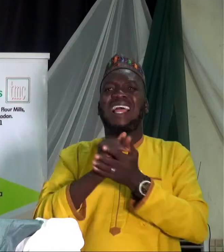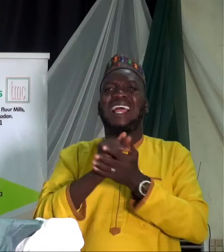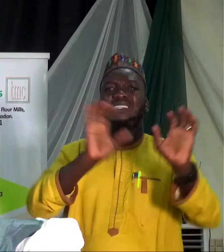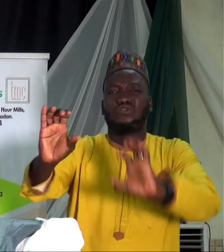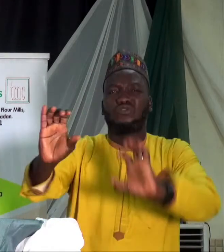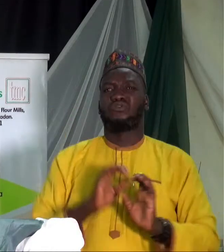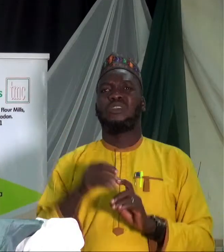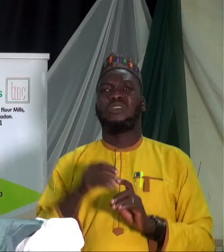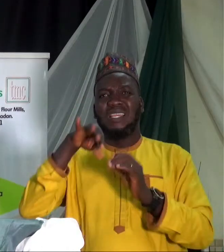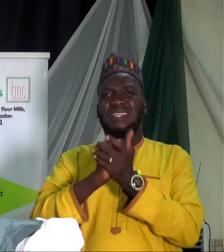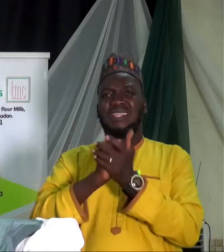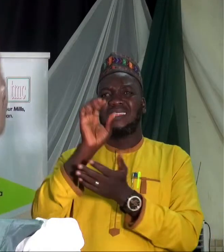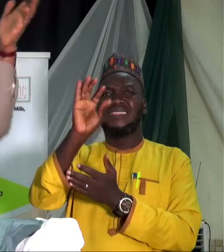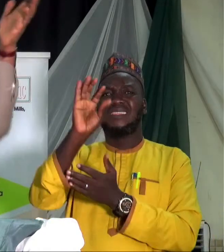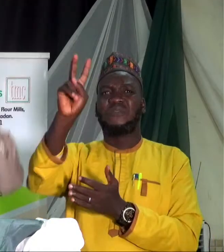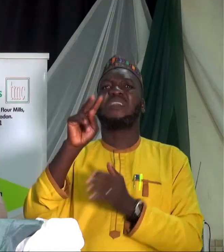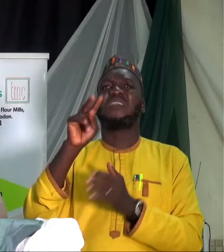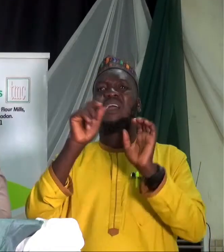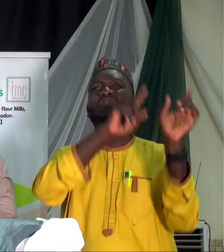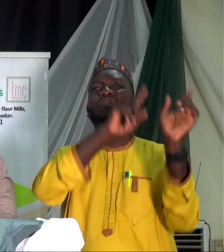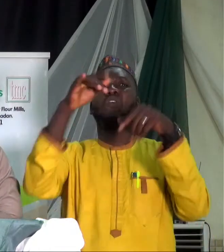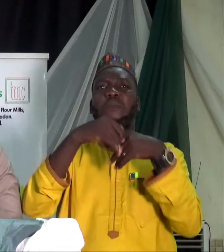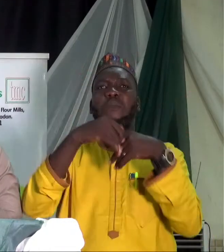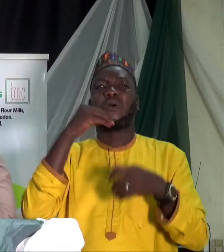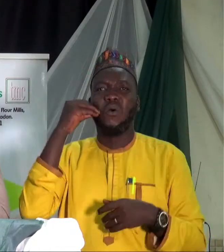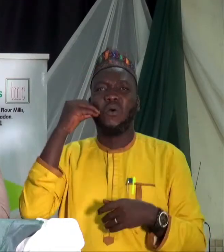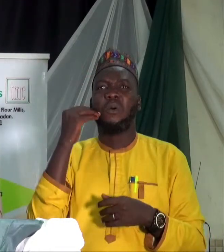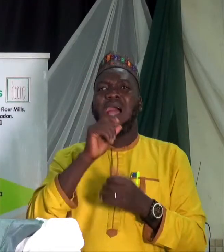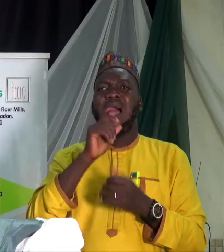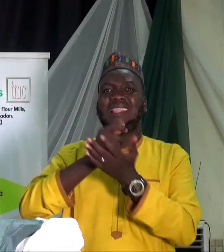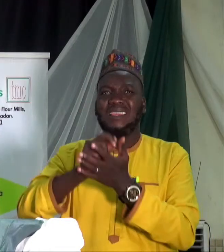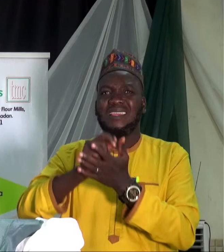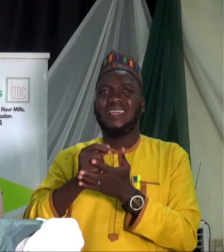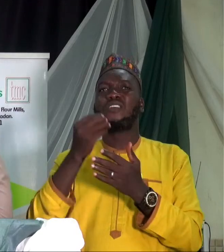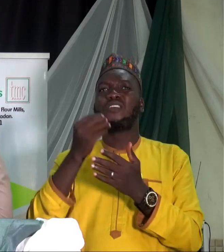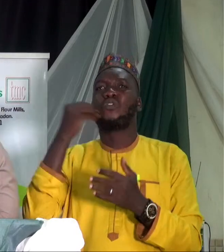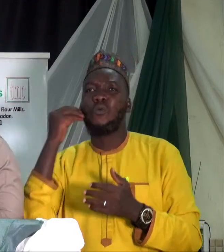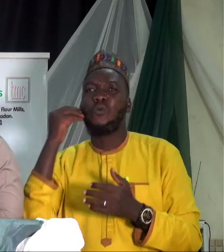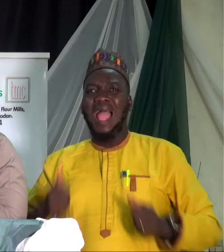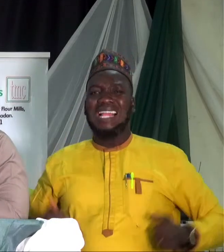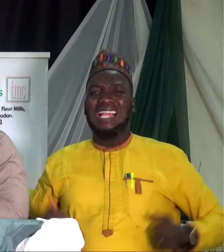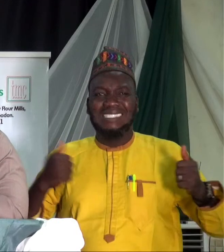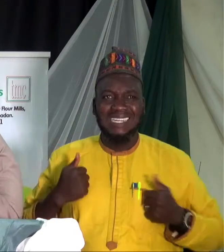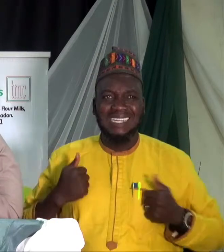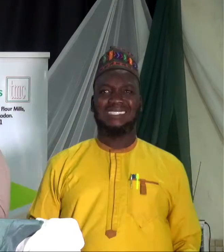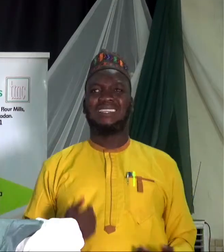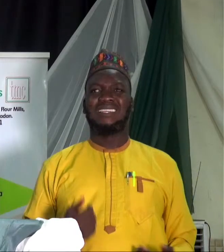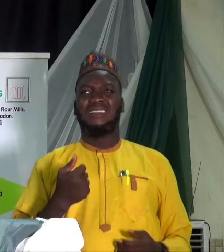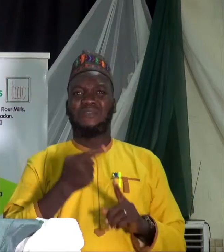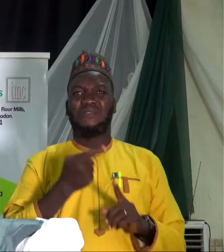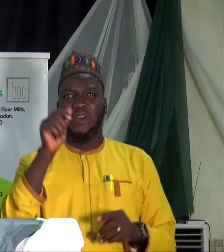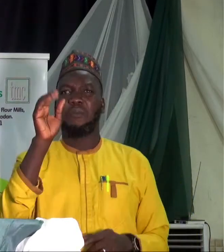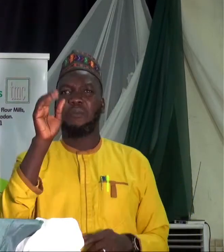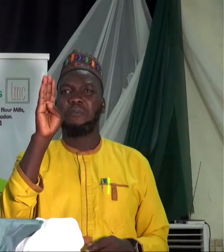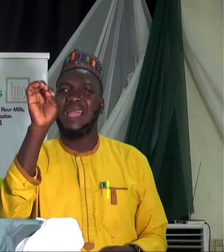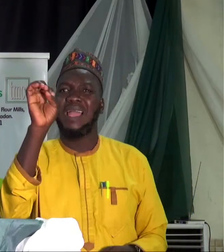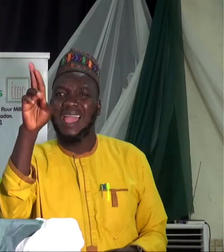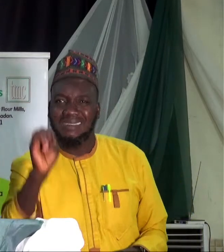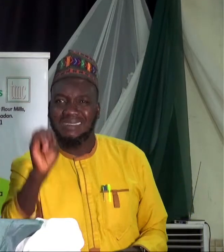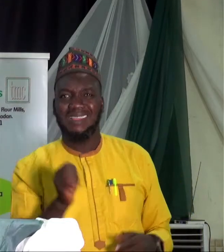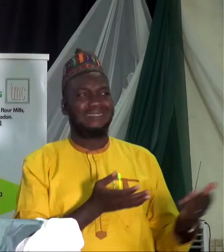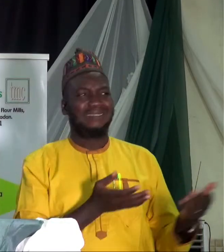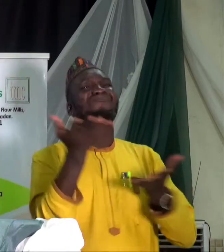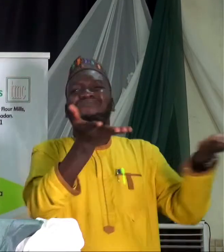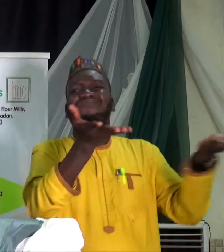sifi ti e se won a ma lo ile won ni o si ran ti ko agbole agbole la se kini kan oke bere nkan kan what is it ko